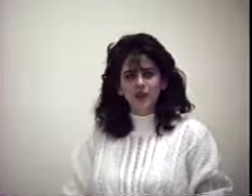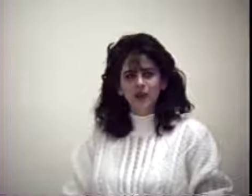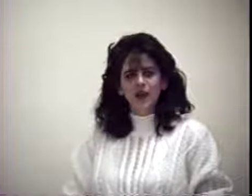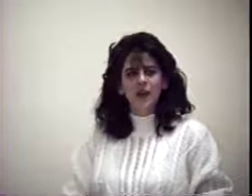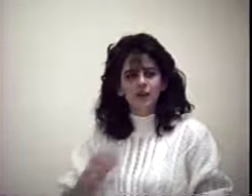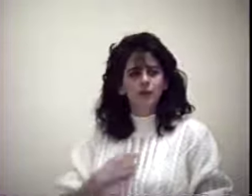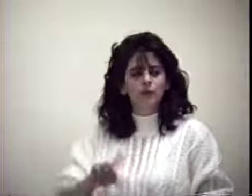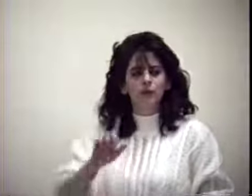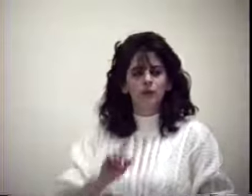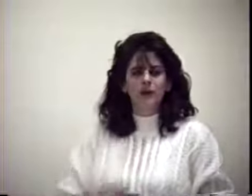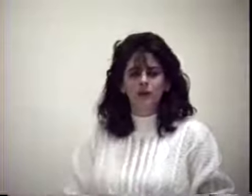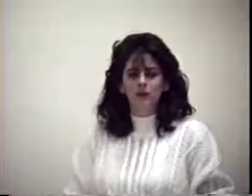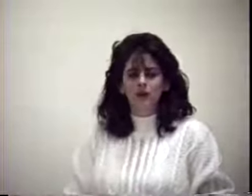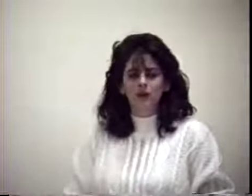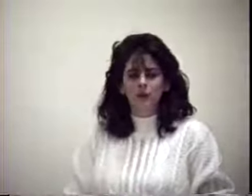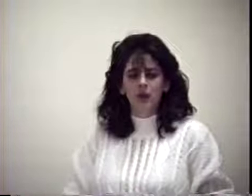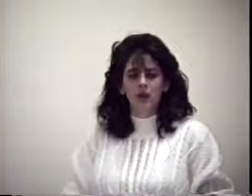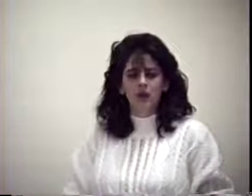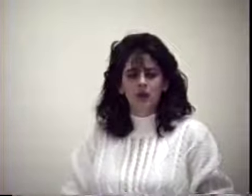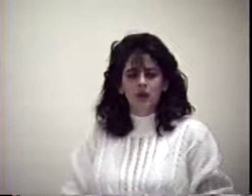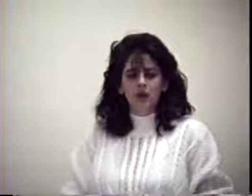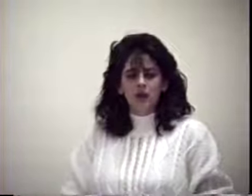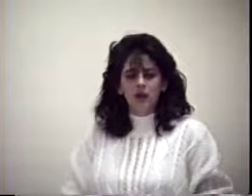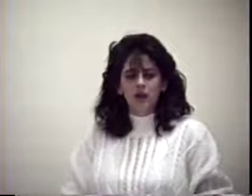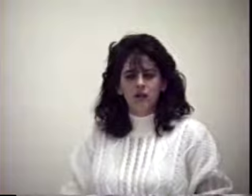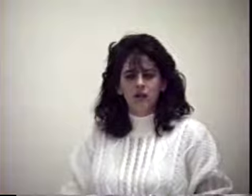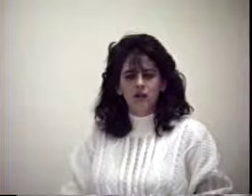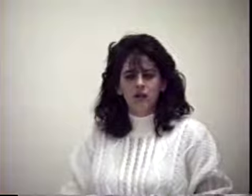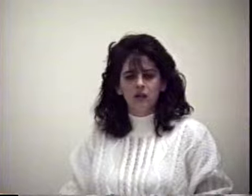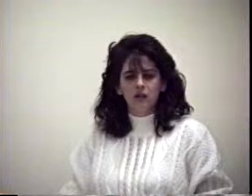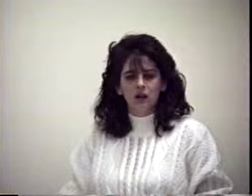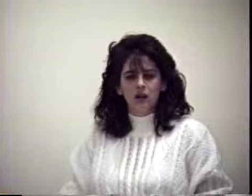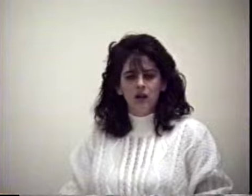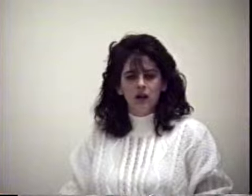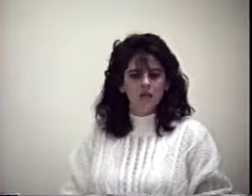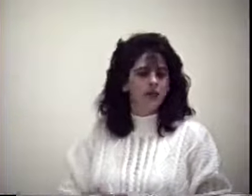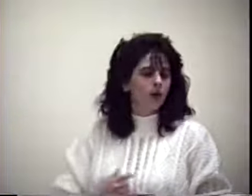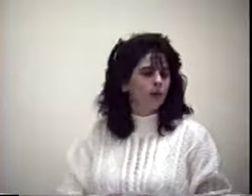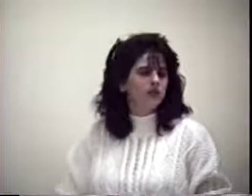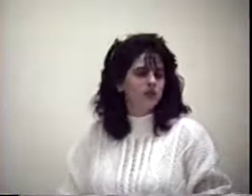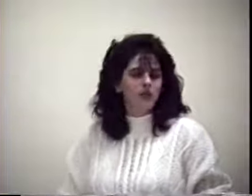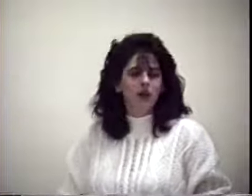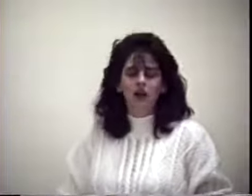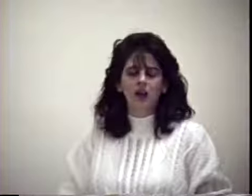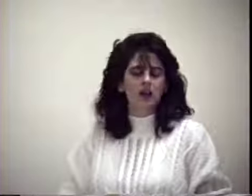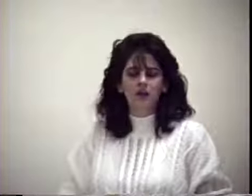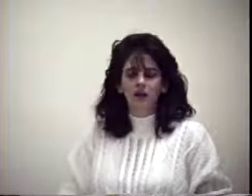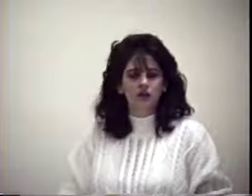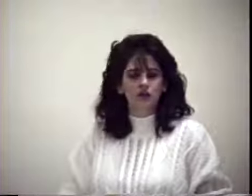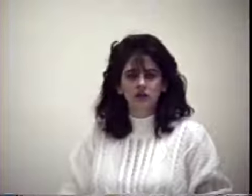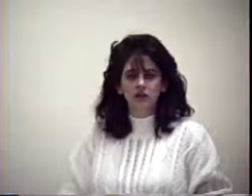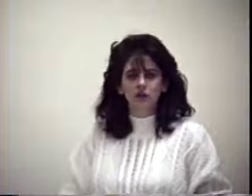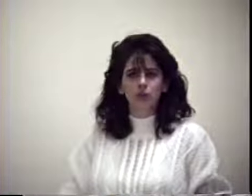I haven't fully become the Indian way. And I've been open to a lot of the culture that is so